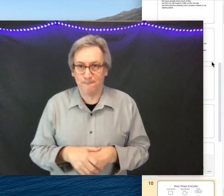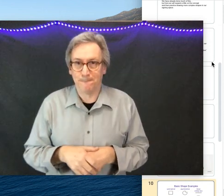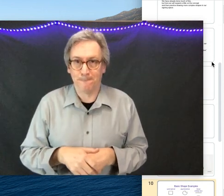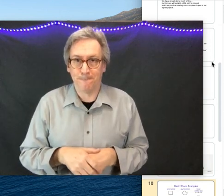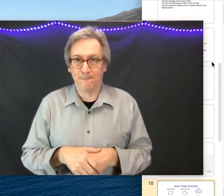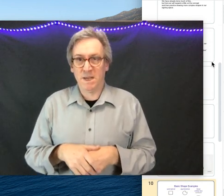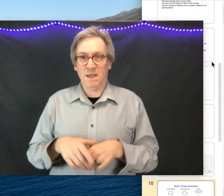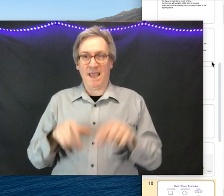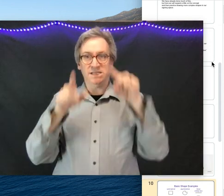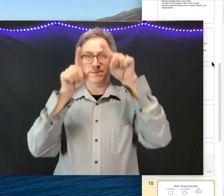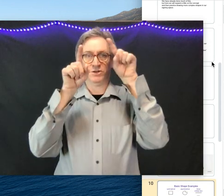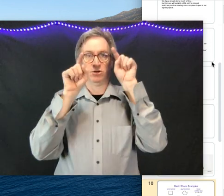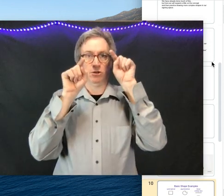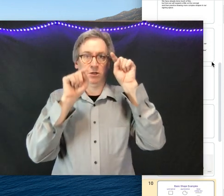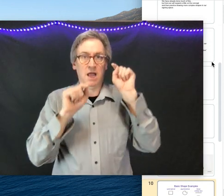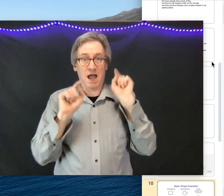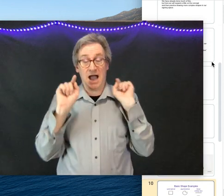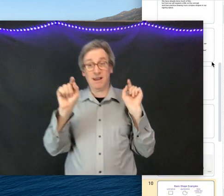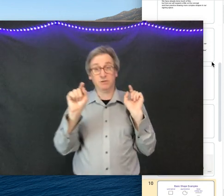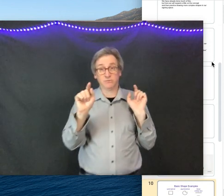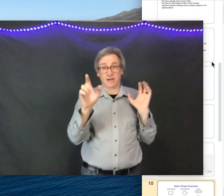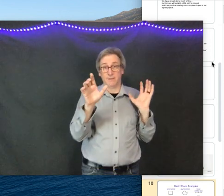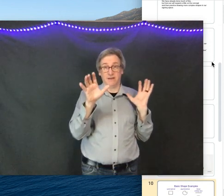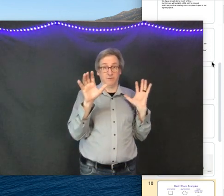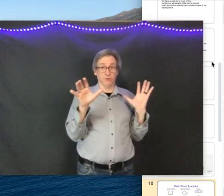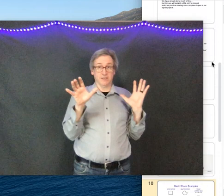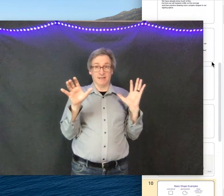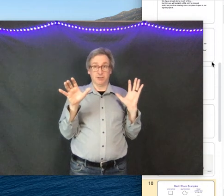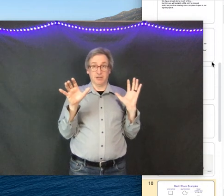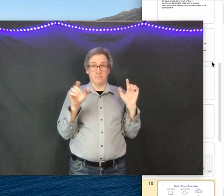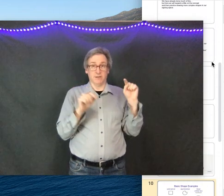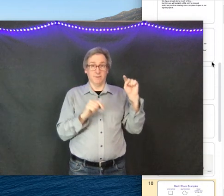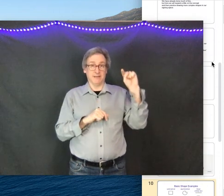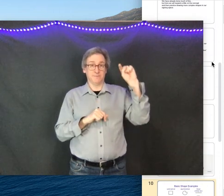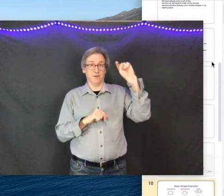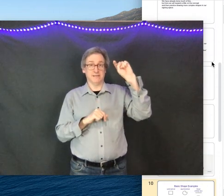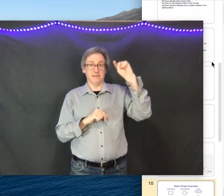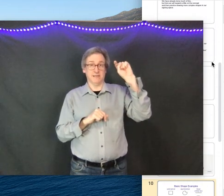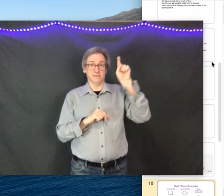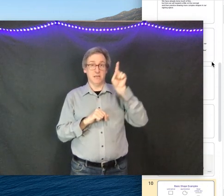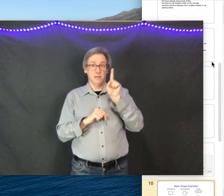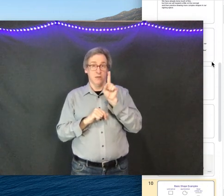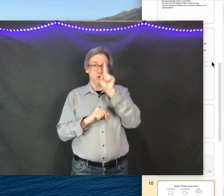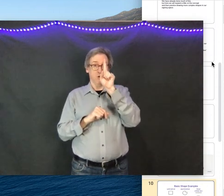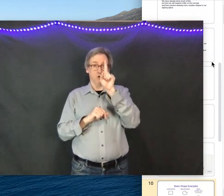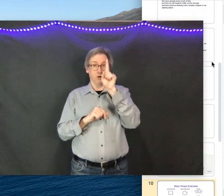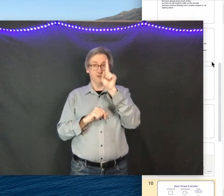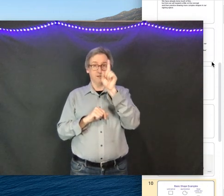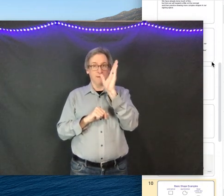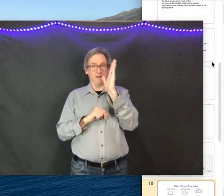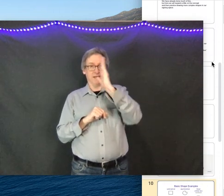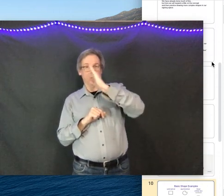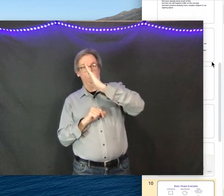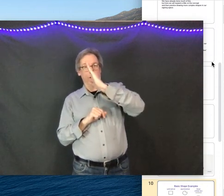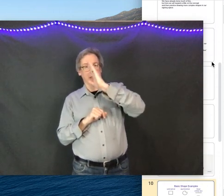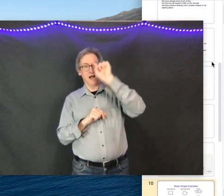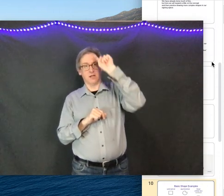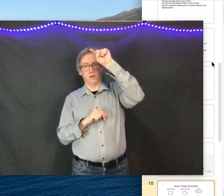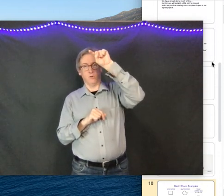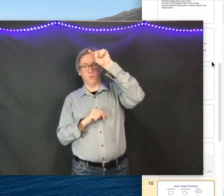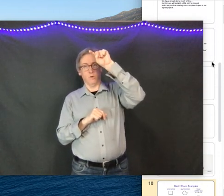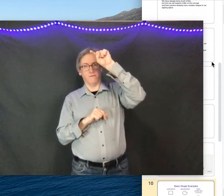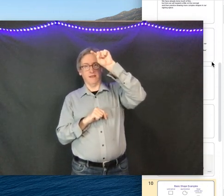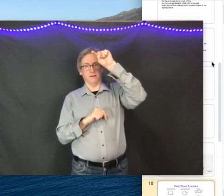boom. Asymmetrical. I would recommend, if you look at that shape, that the best place is close to the top at like 1